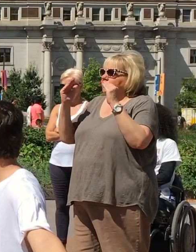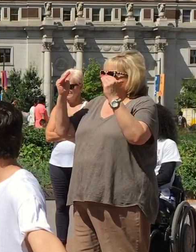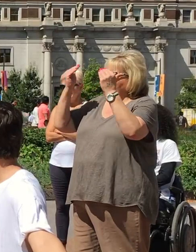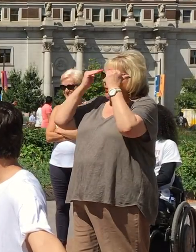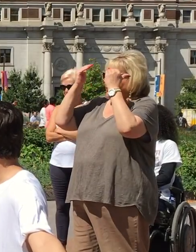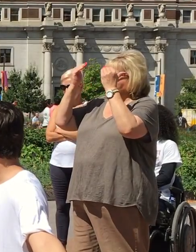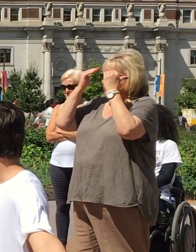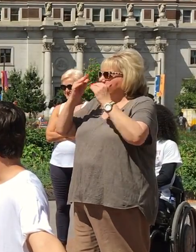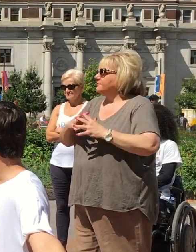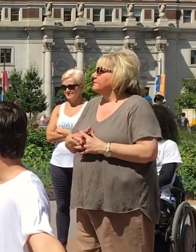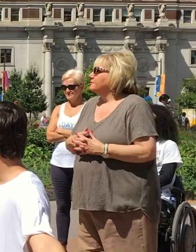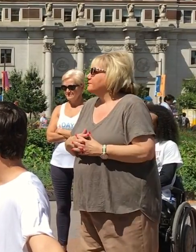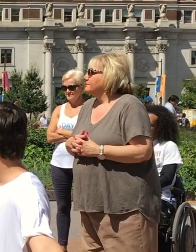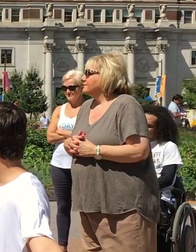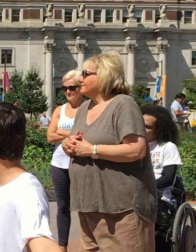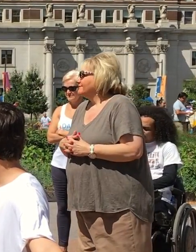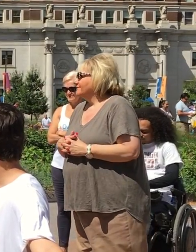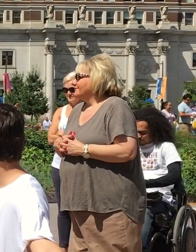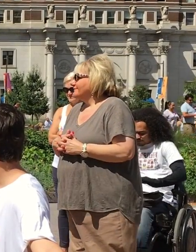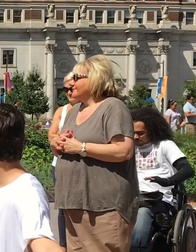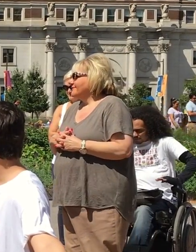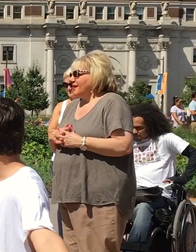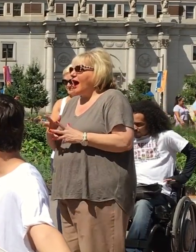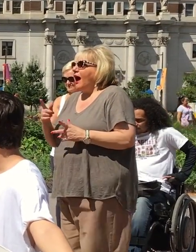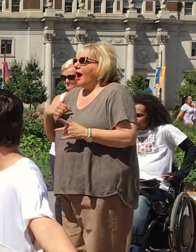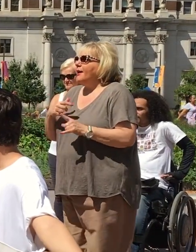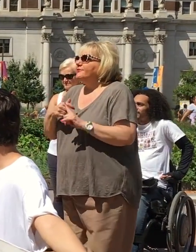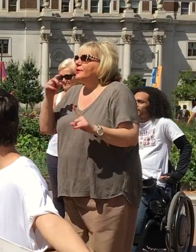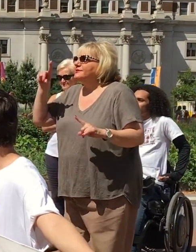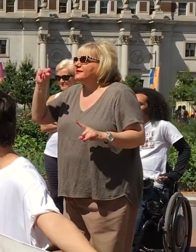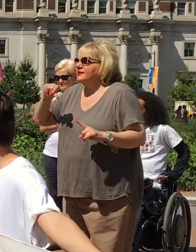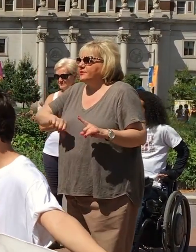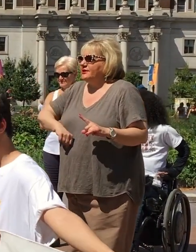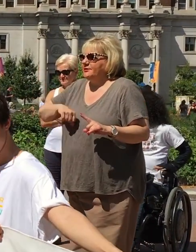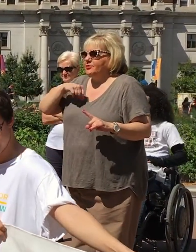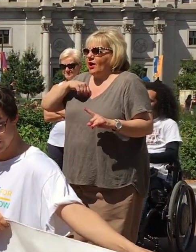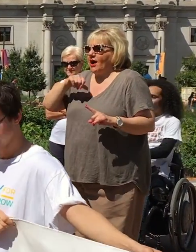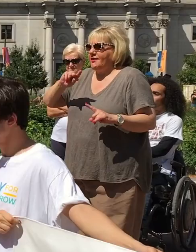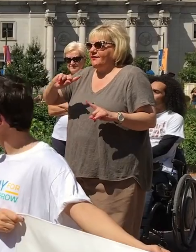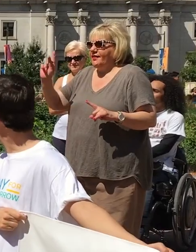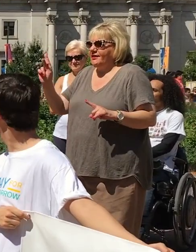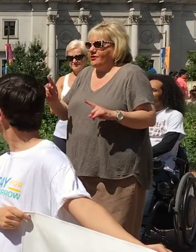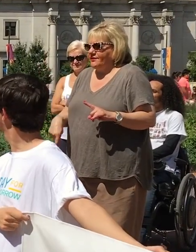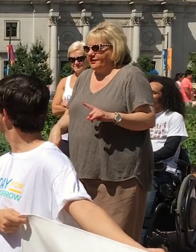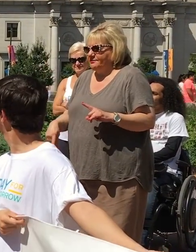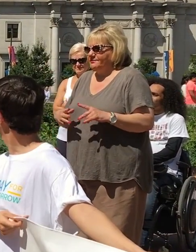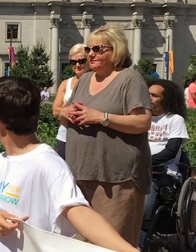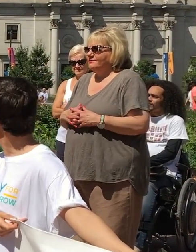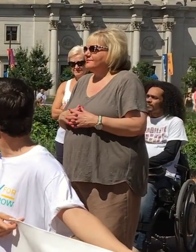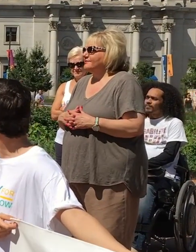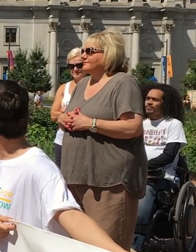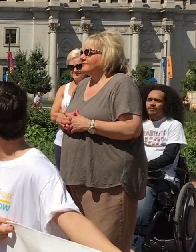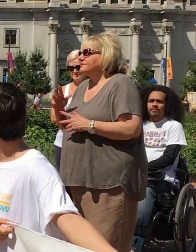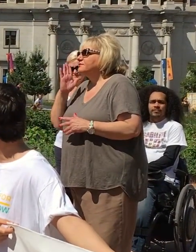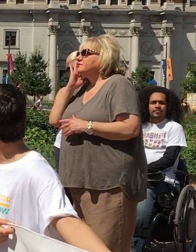I, as most of you know, I'm from Disability Pride Philadelphia. And